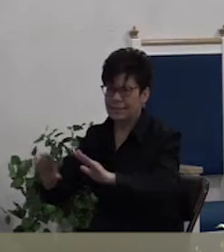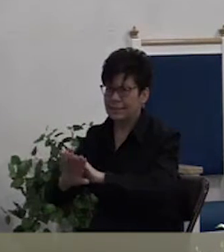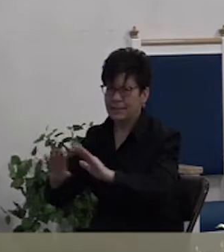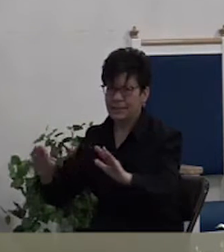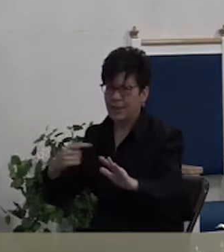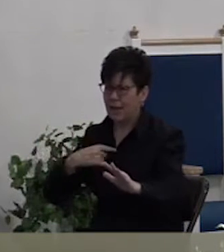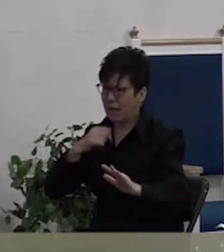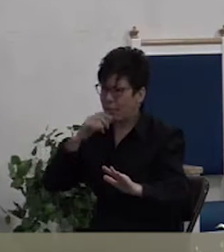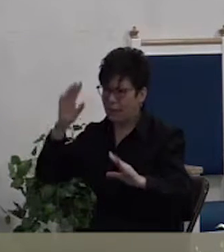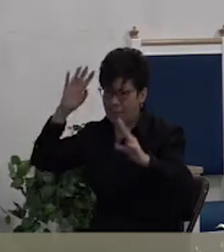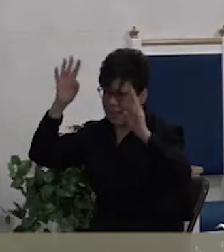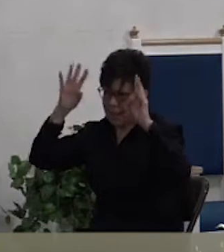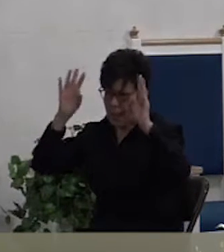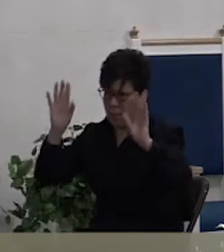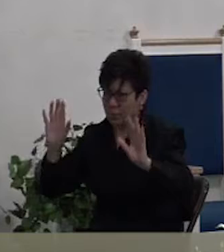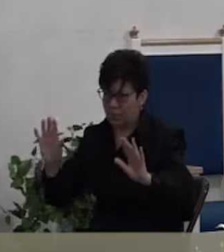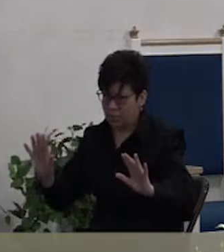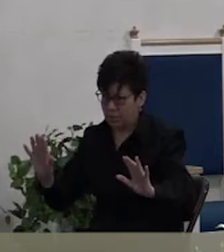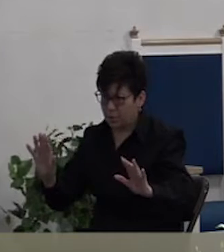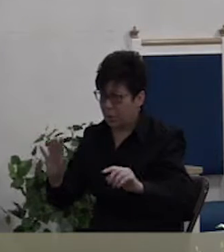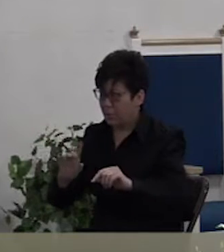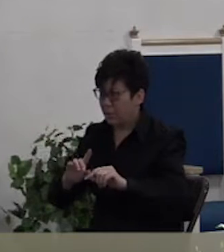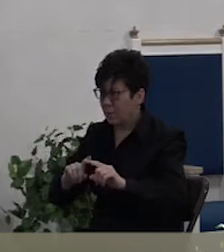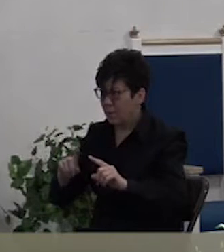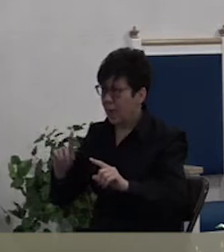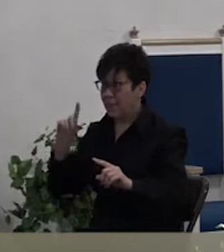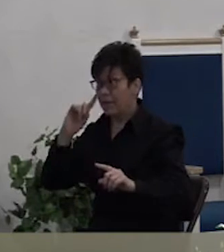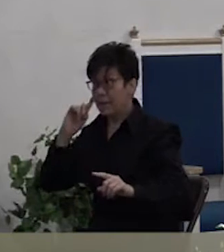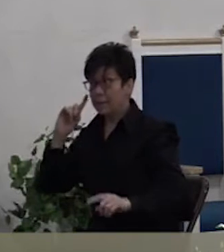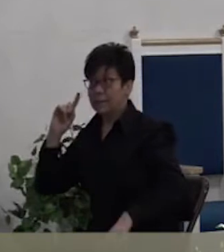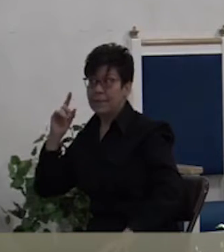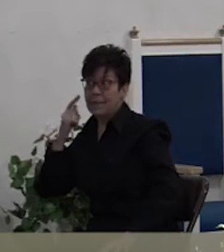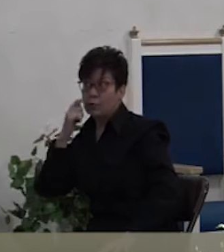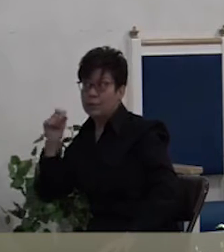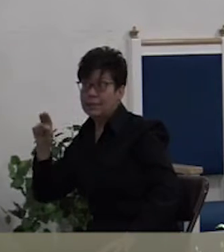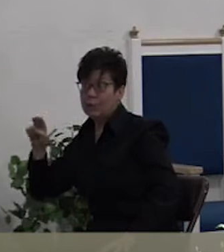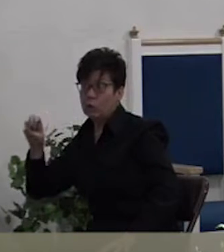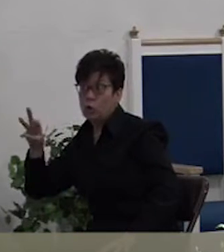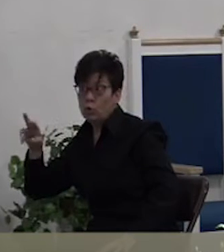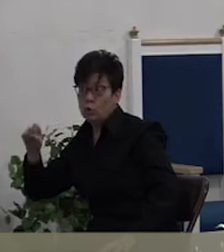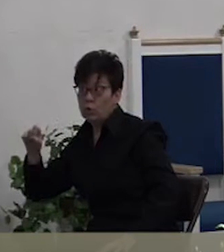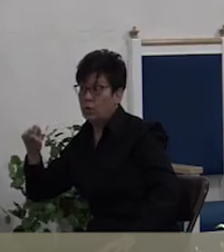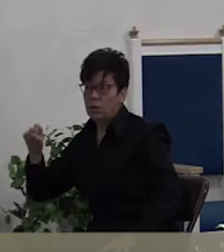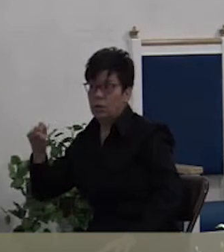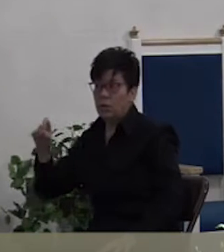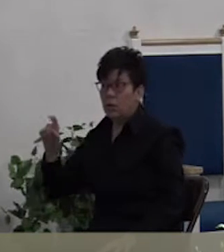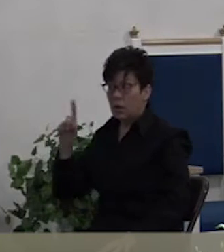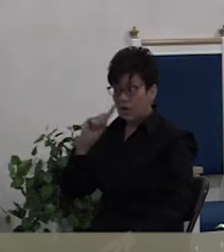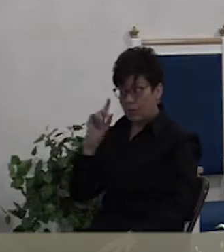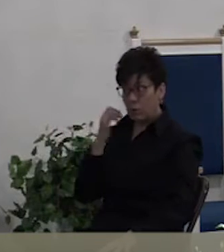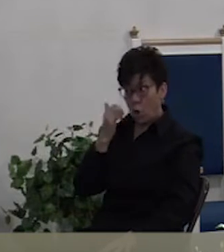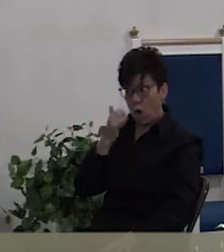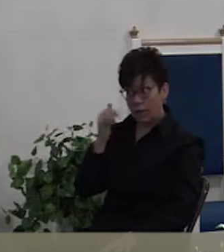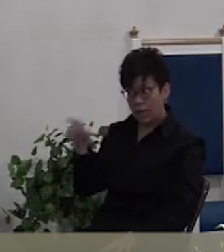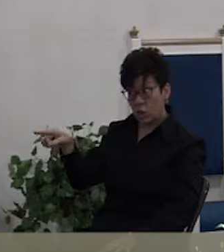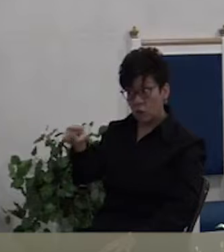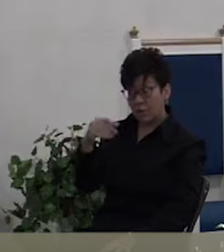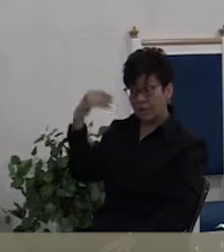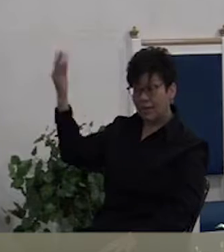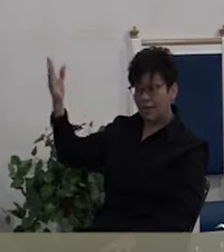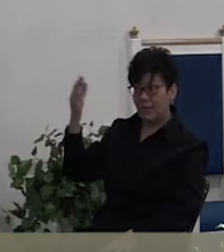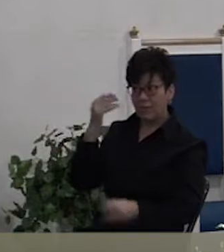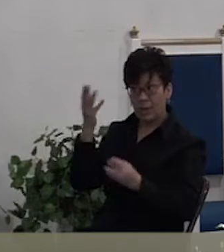not just making this up because I think it's some interesting news. They've been calling some of the saints, and some of them have given their